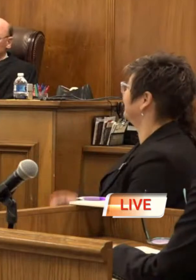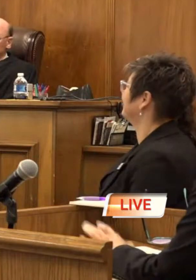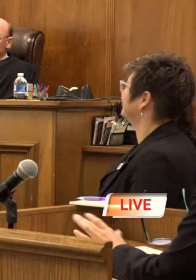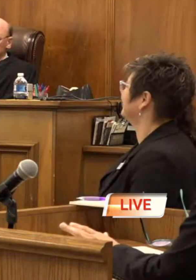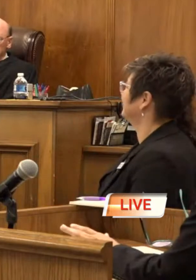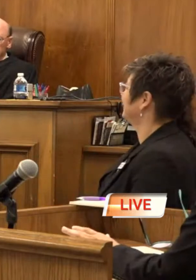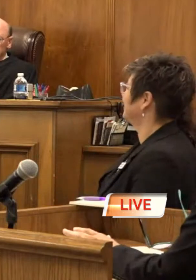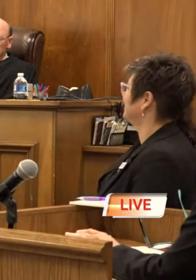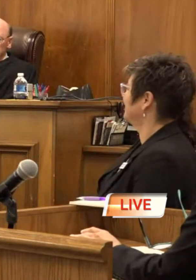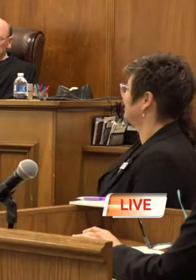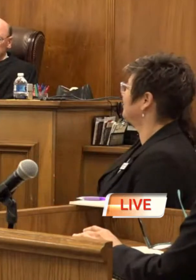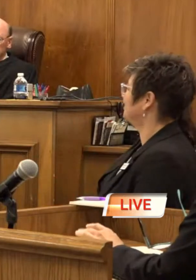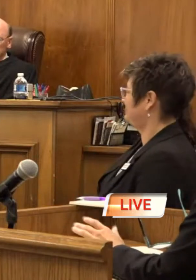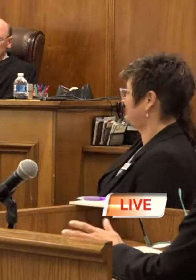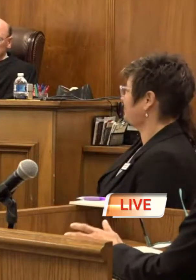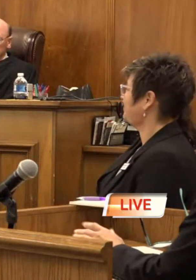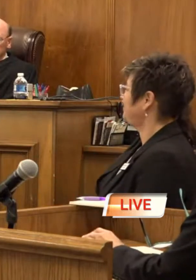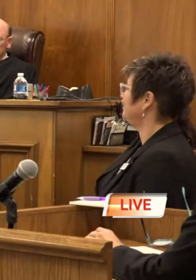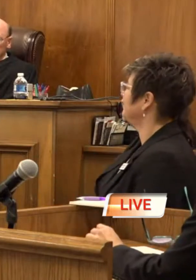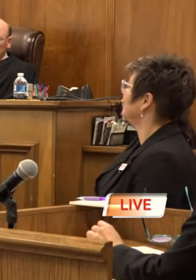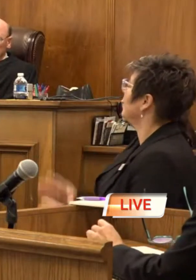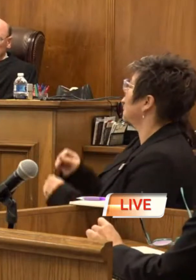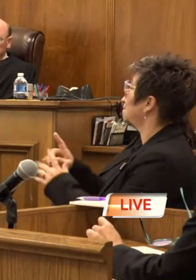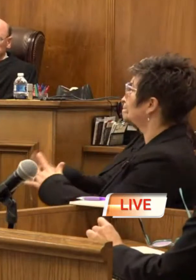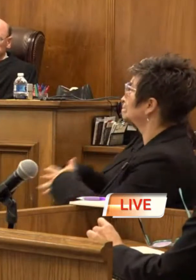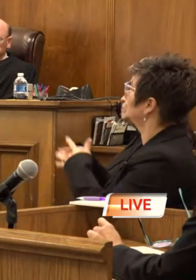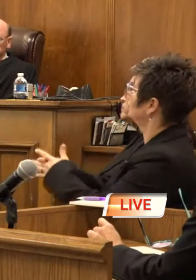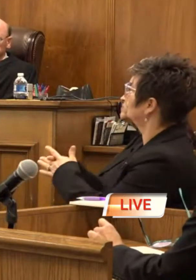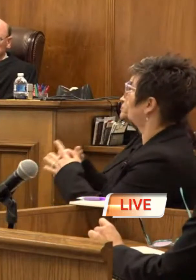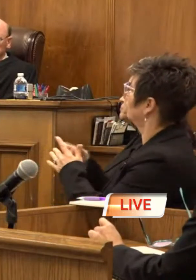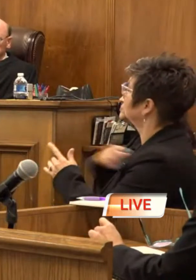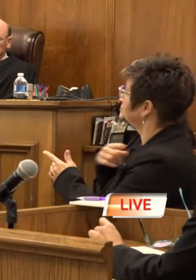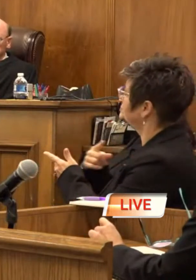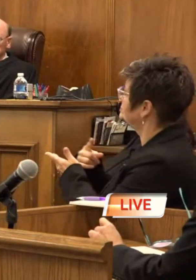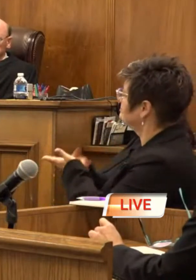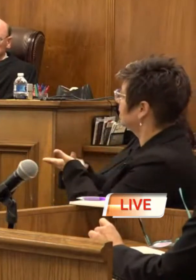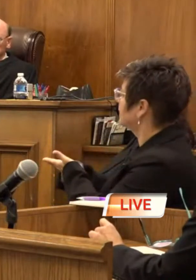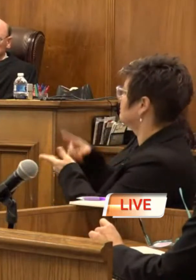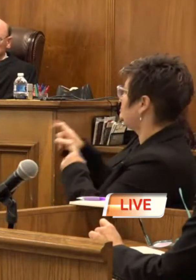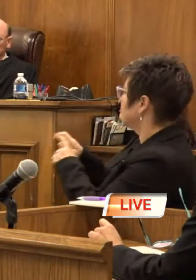I just wanted to start with Good morning. some background information.